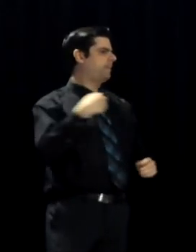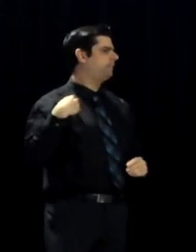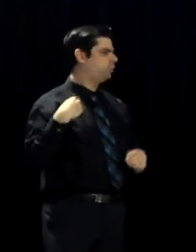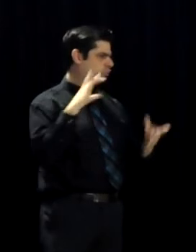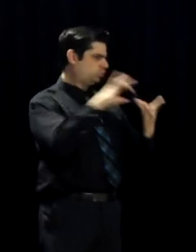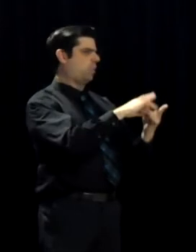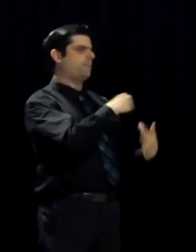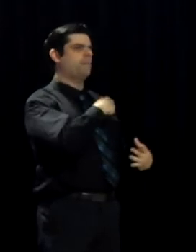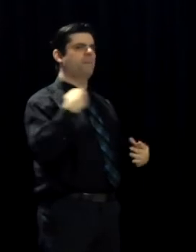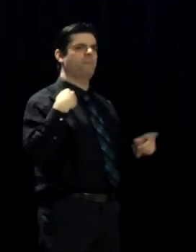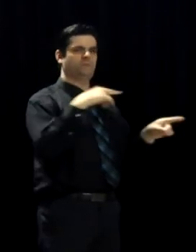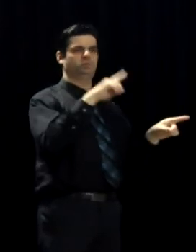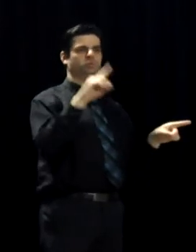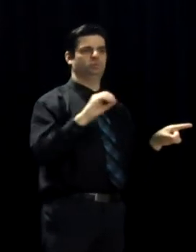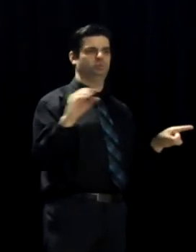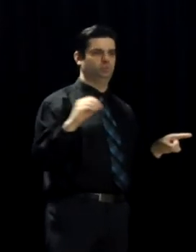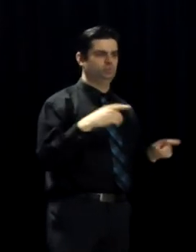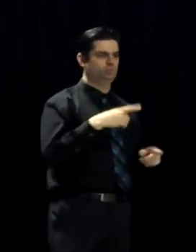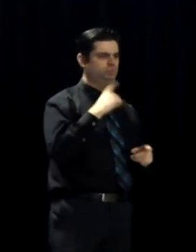great experience.